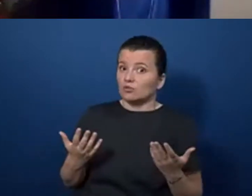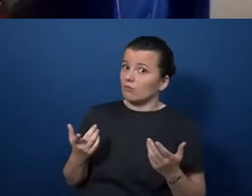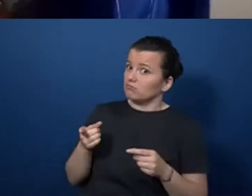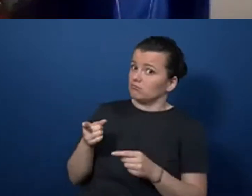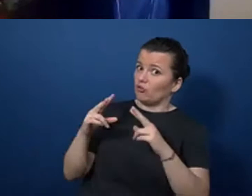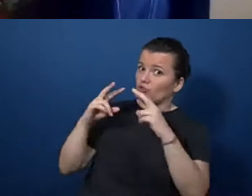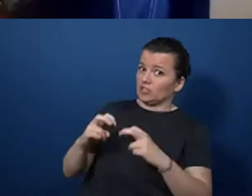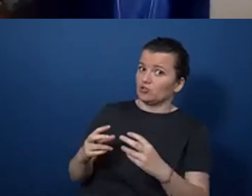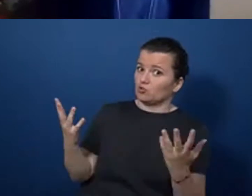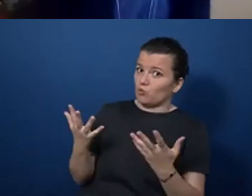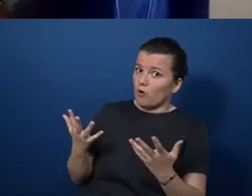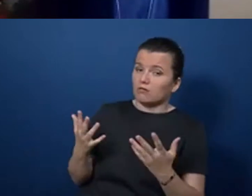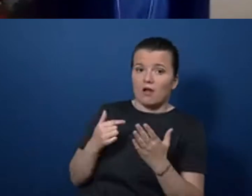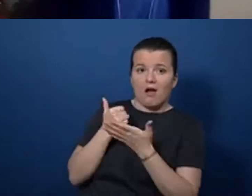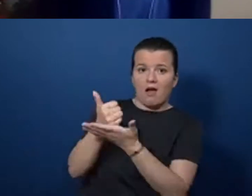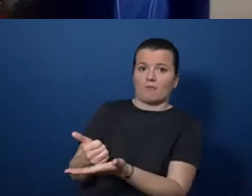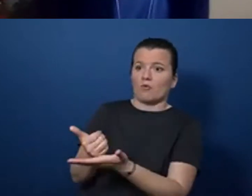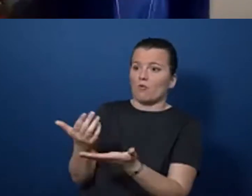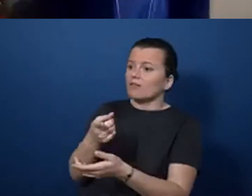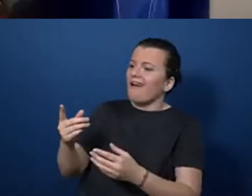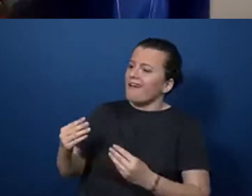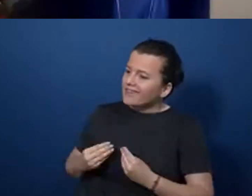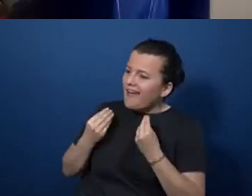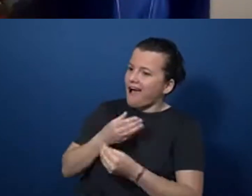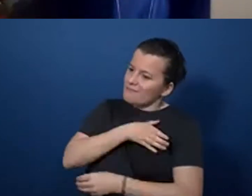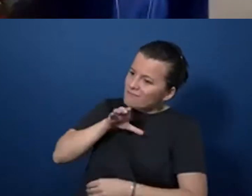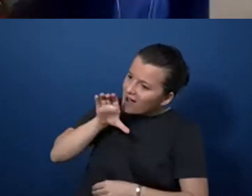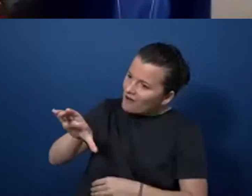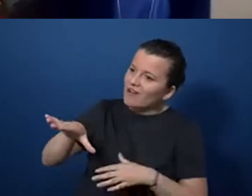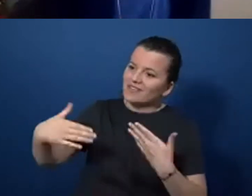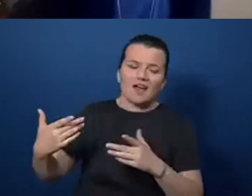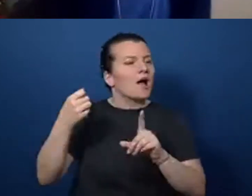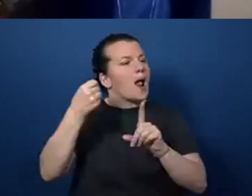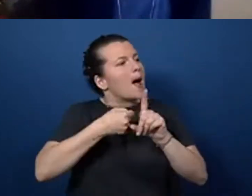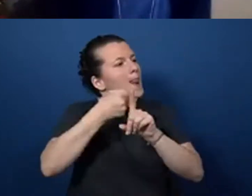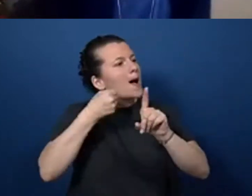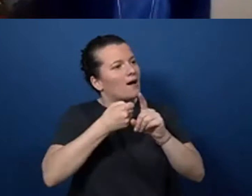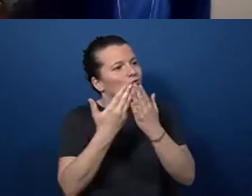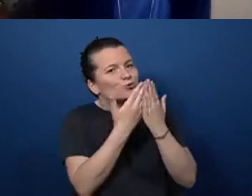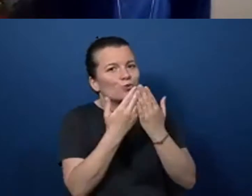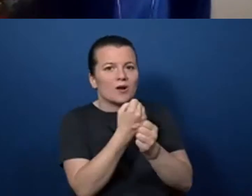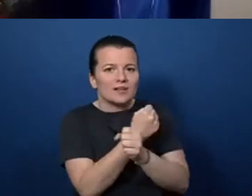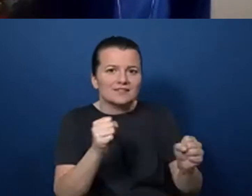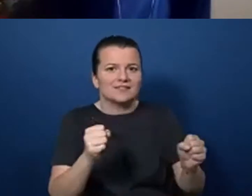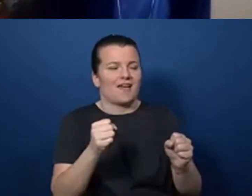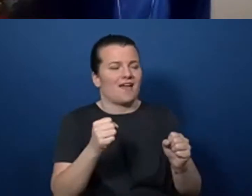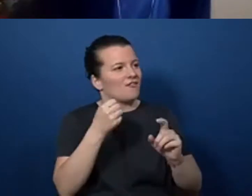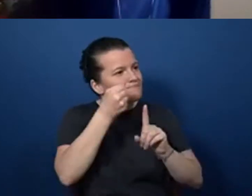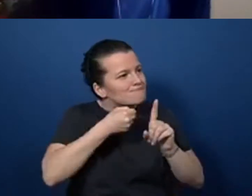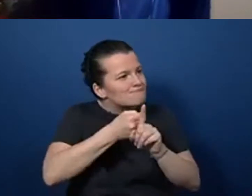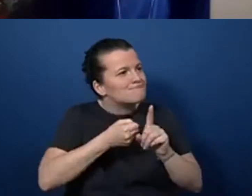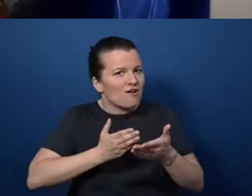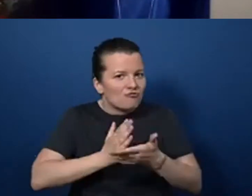to advocate for safe schools, for safe learning environments. So that's thank you for these thoughts. I mean, for me, it's